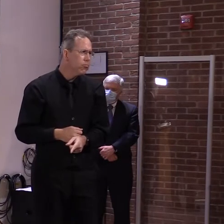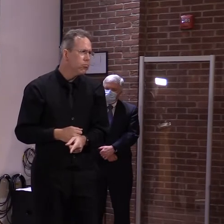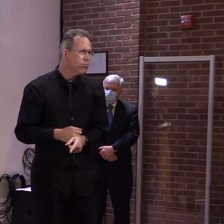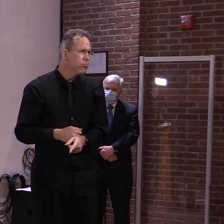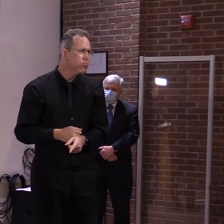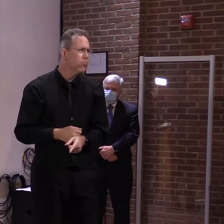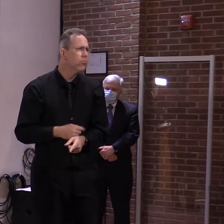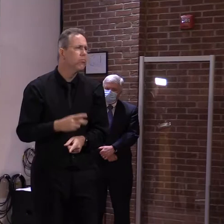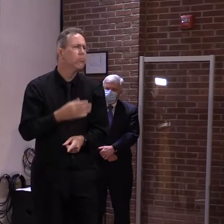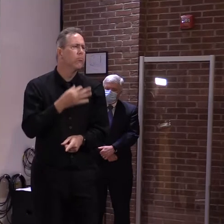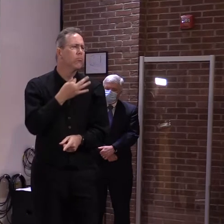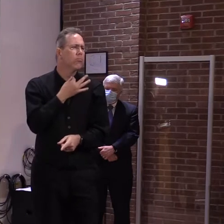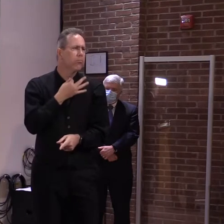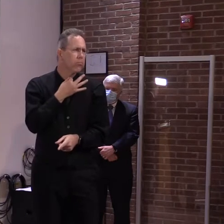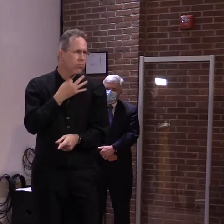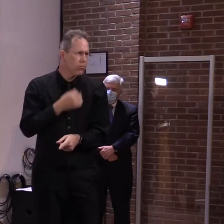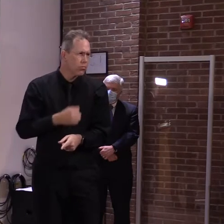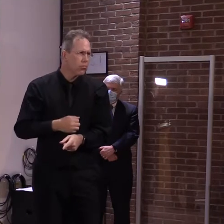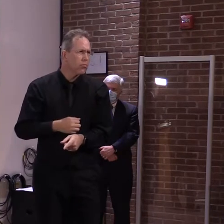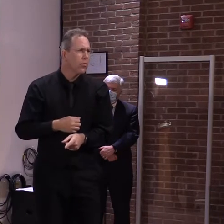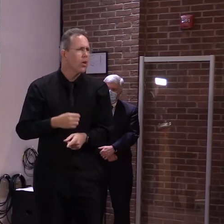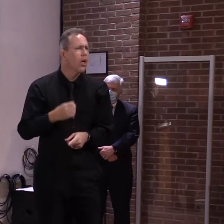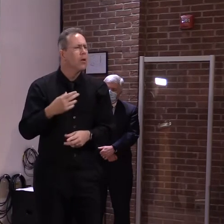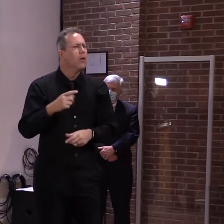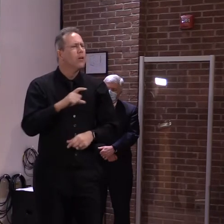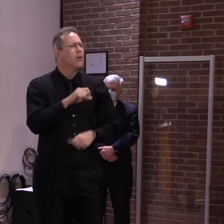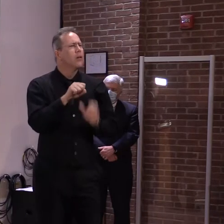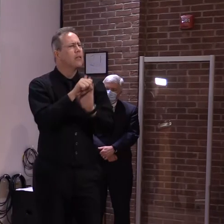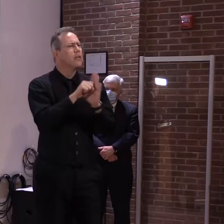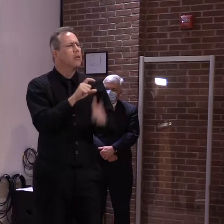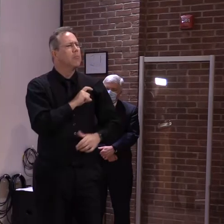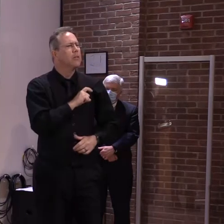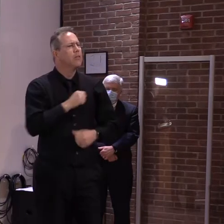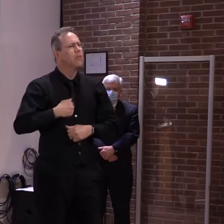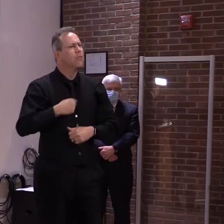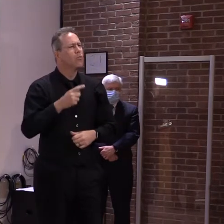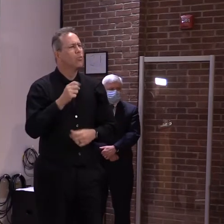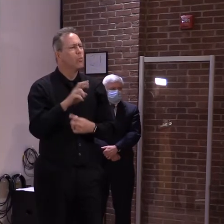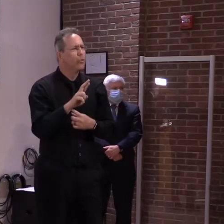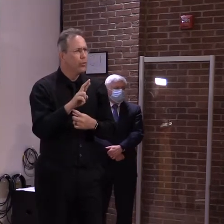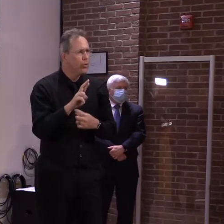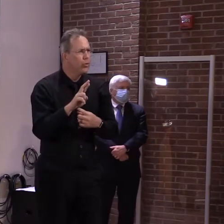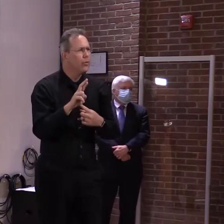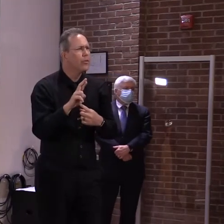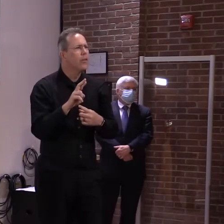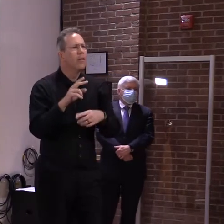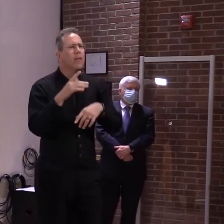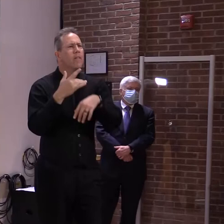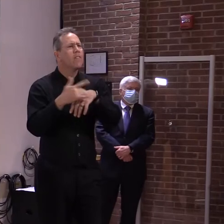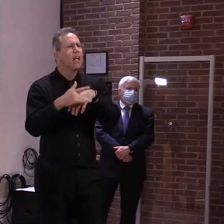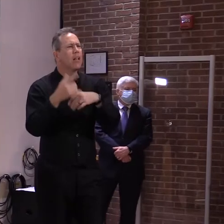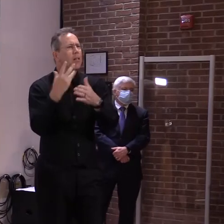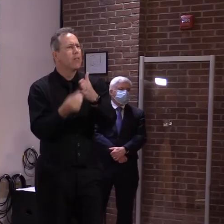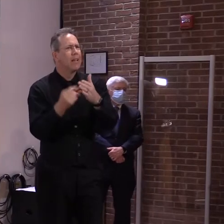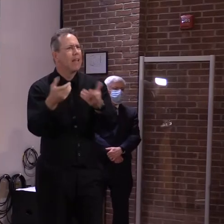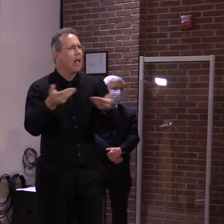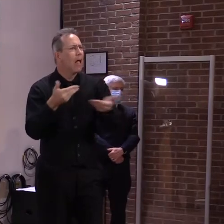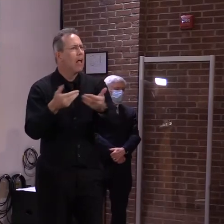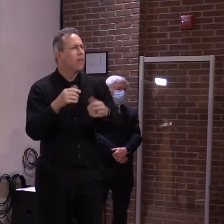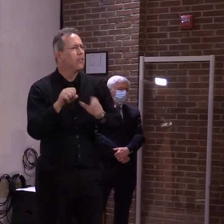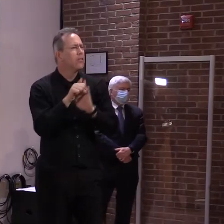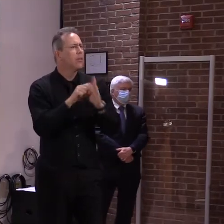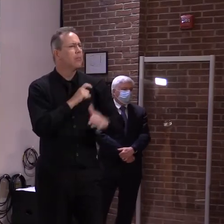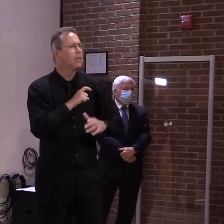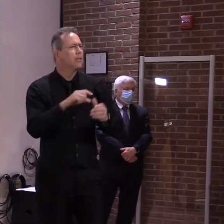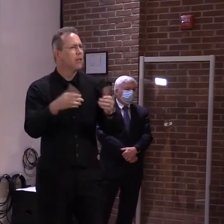are actually vacant of the St. Albans Barracks. We're told that there's one vacancy based on, you know, not